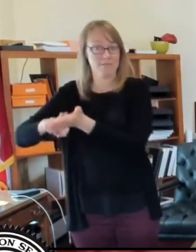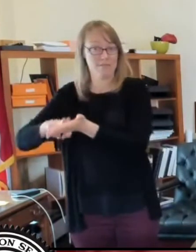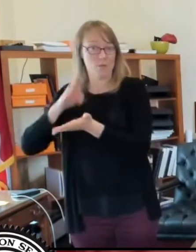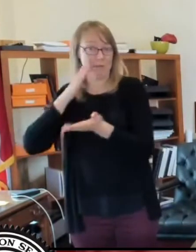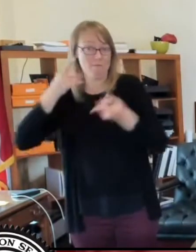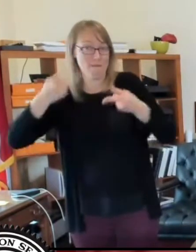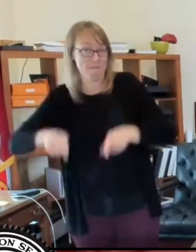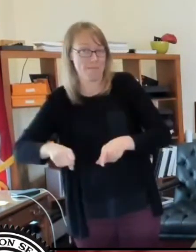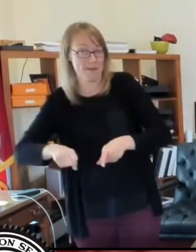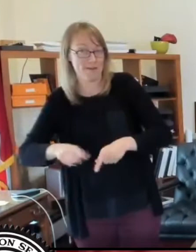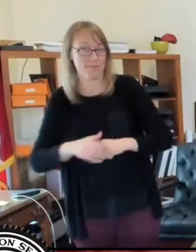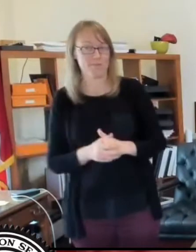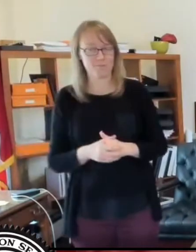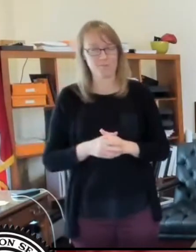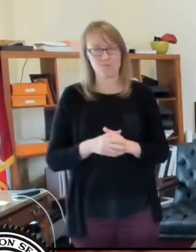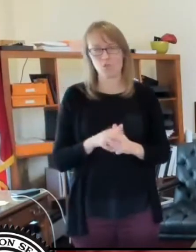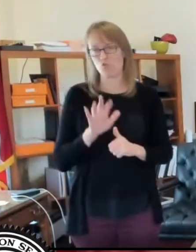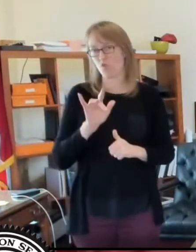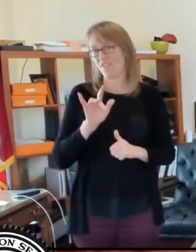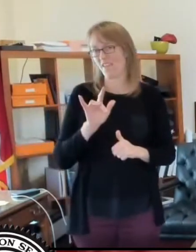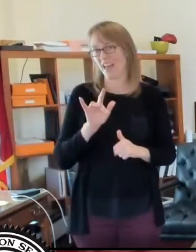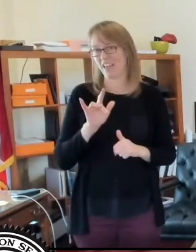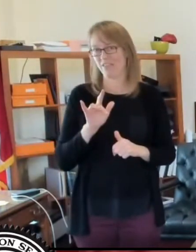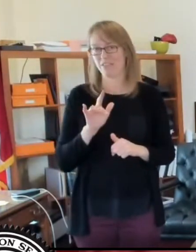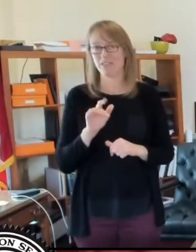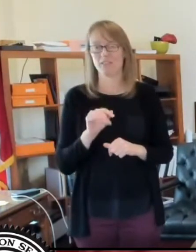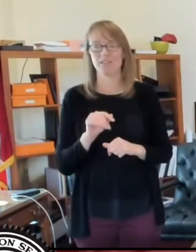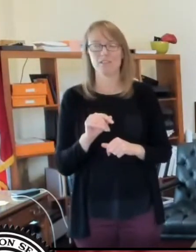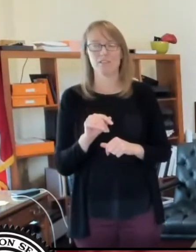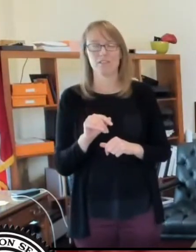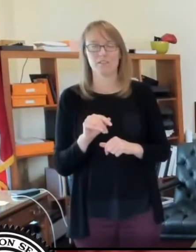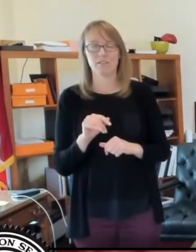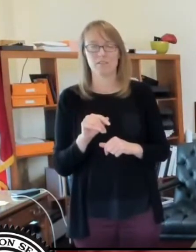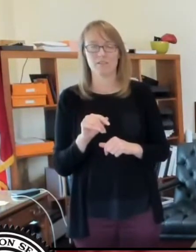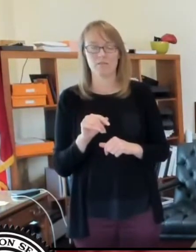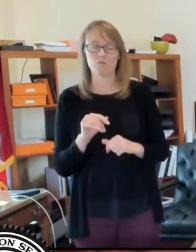tiny houses, 25 of them anyway, 25 of the 50,